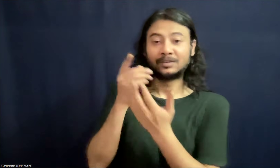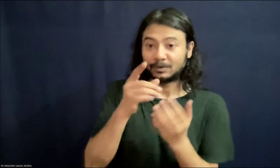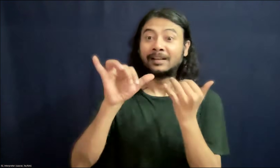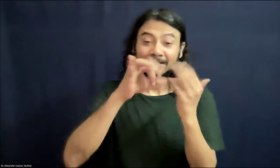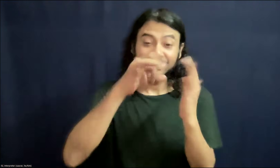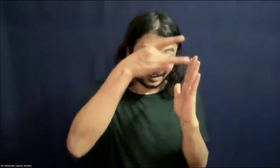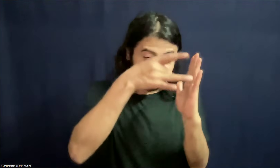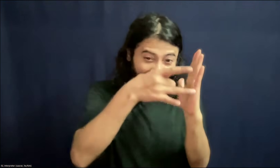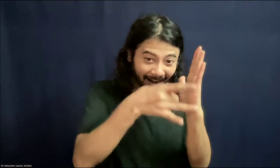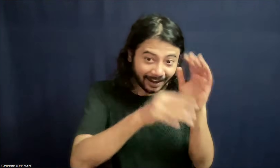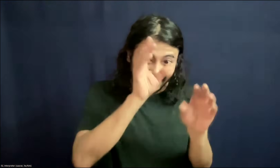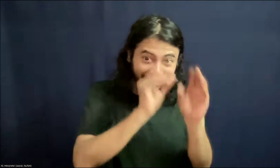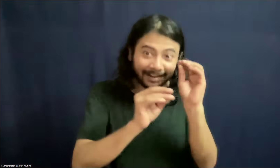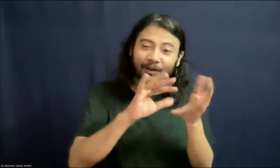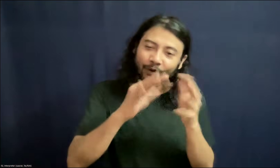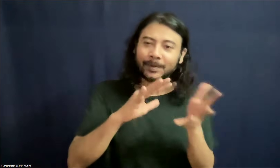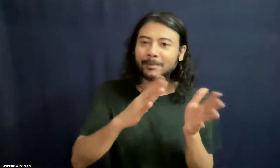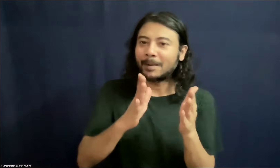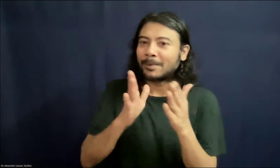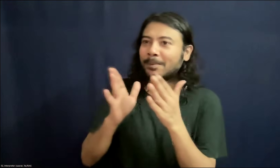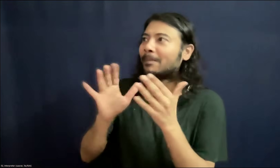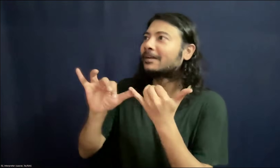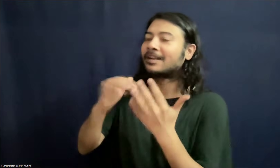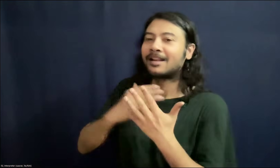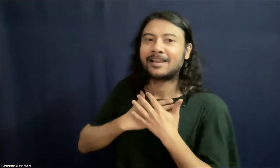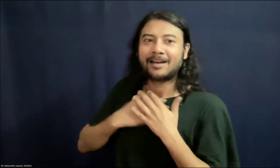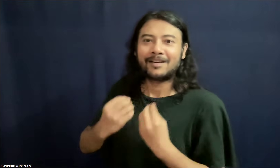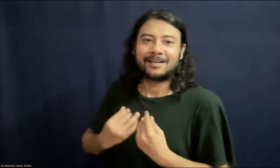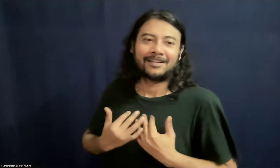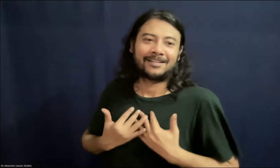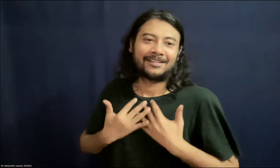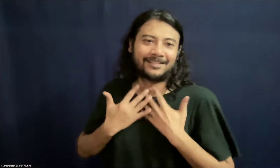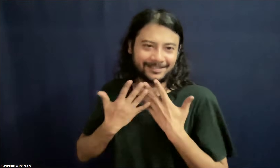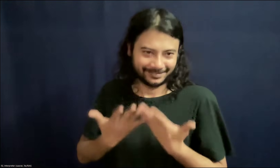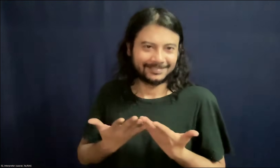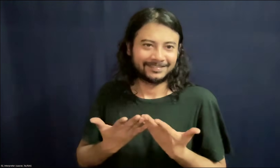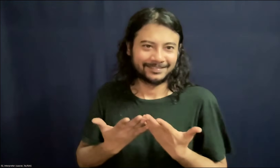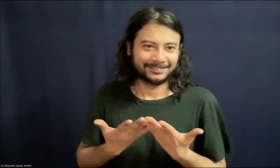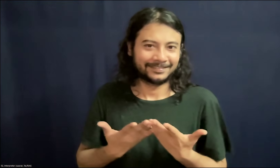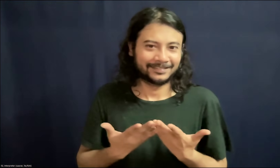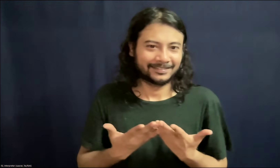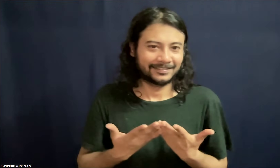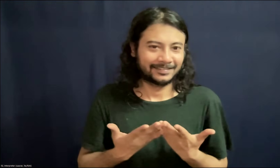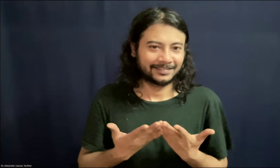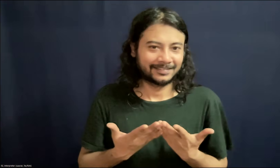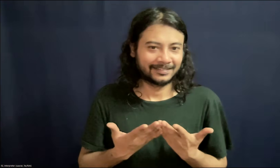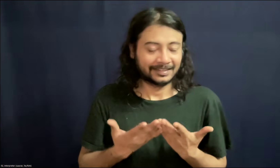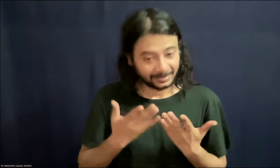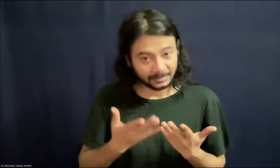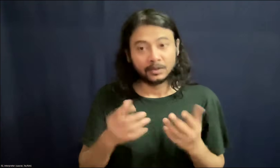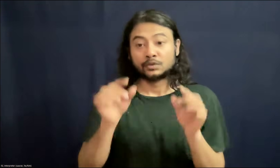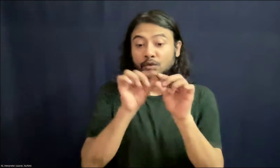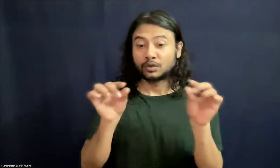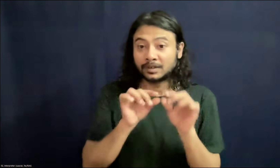Krishna. So this verse actually describes that how knowers of Krishna, people who come to know